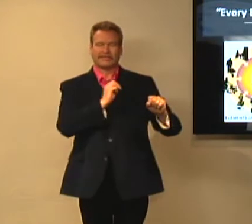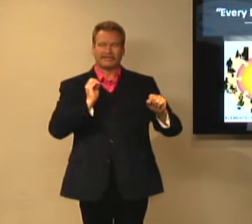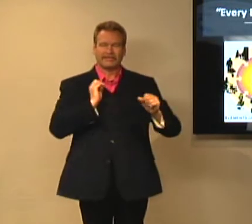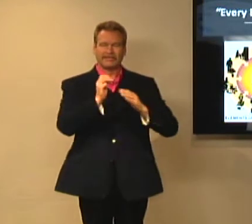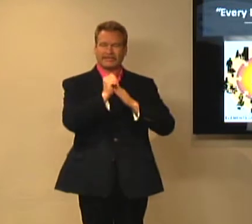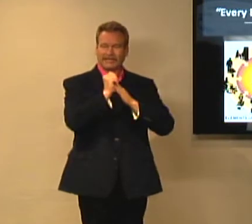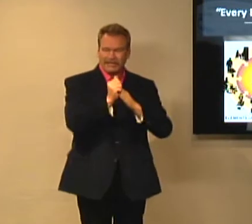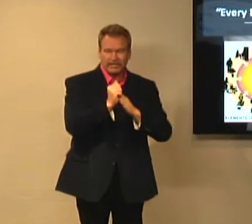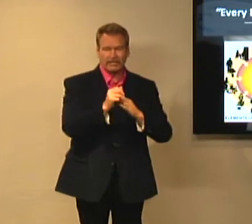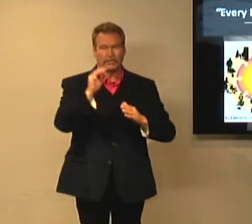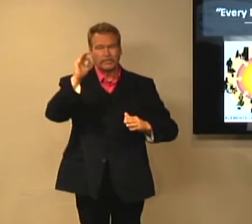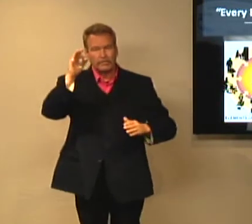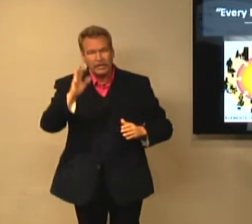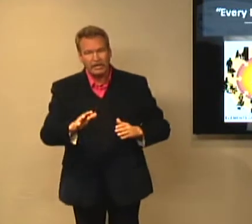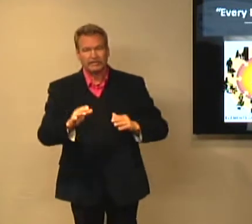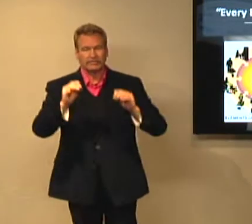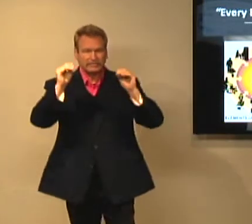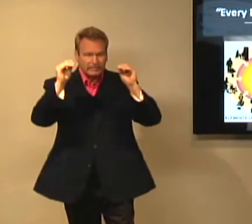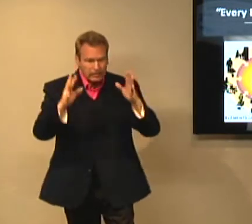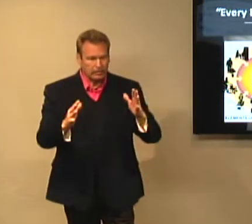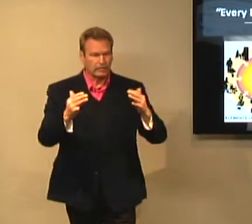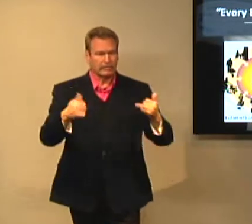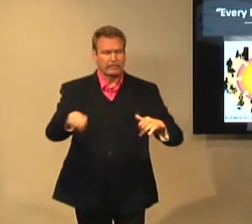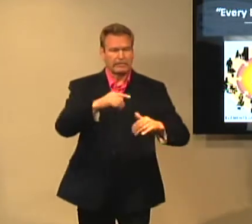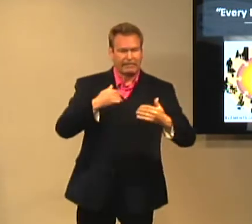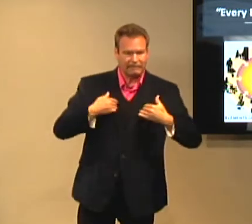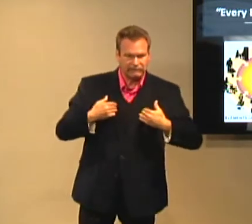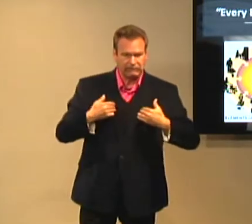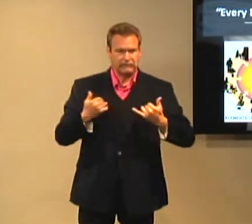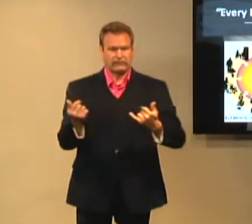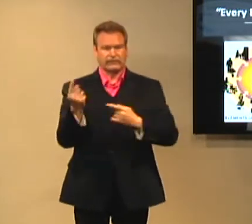And the elders, and the leaders, and some are pastors and teachers.